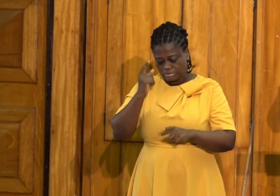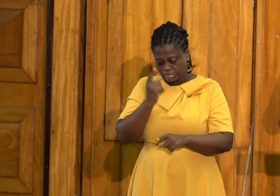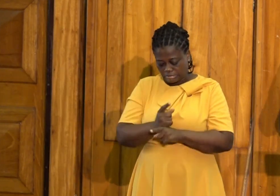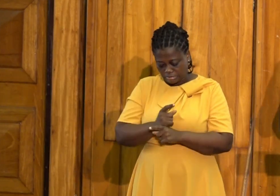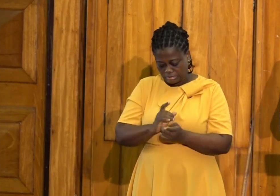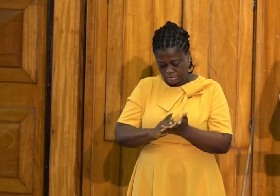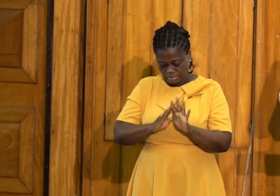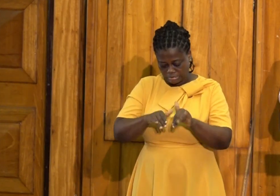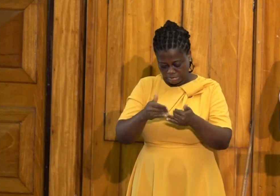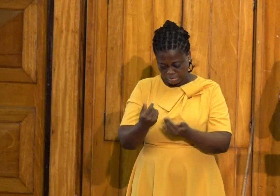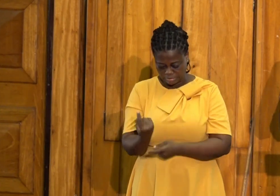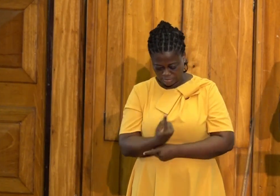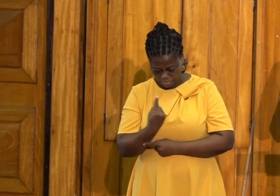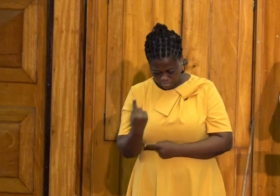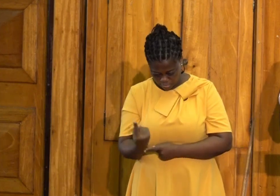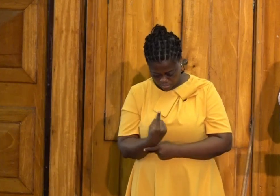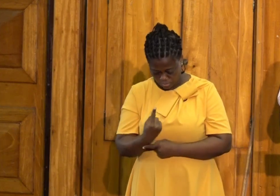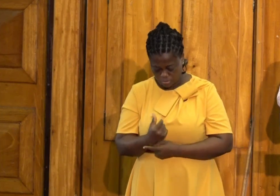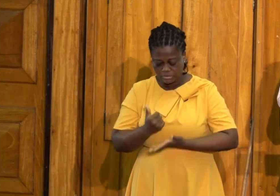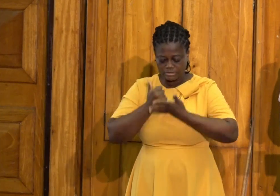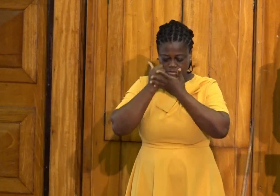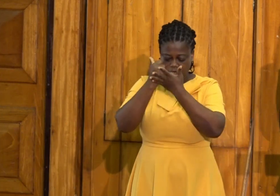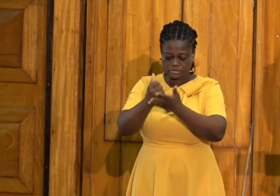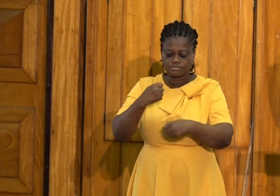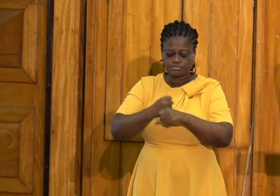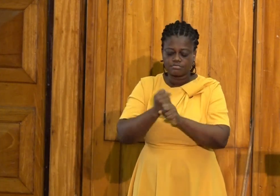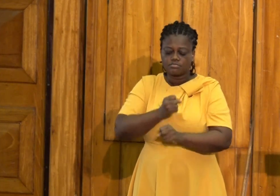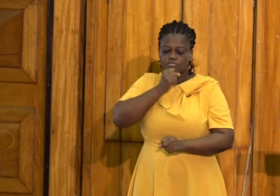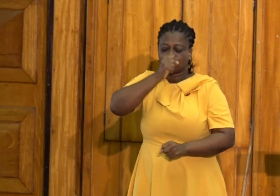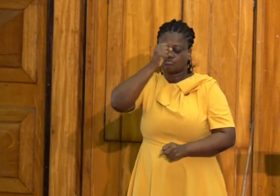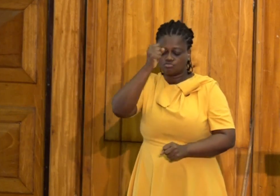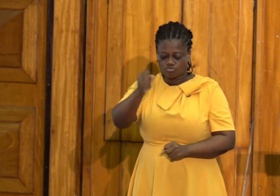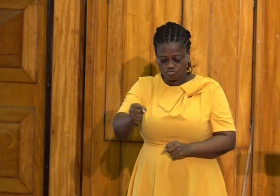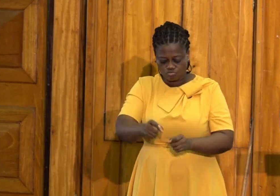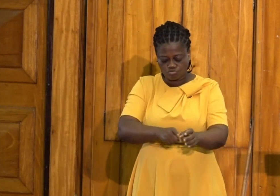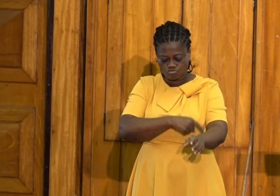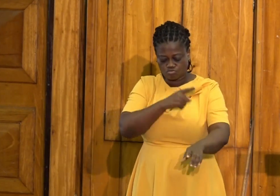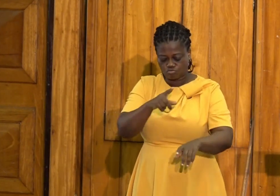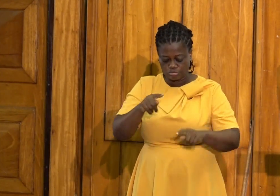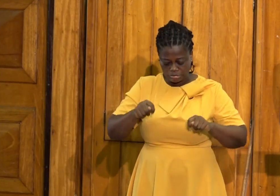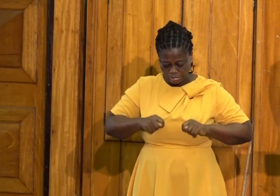prevention in ensuring long-term prevention of cervical cancer.